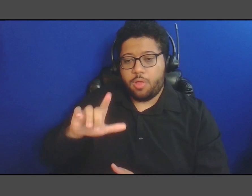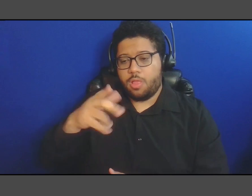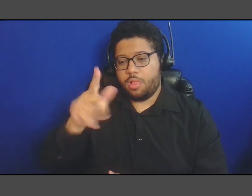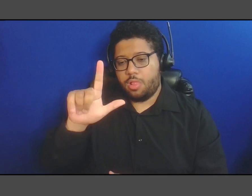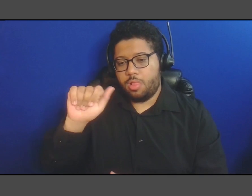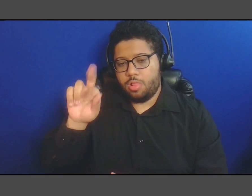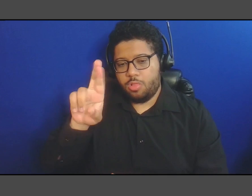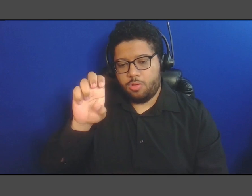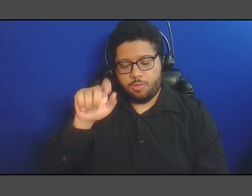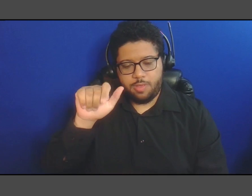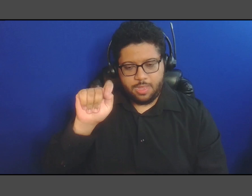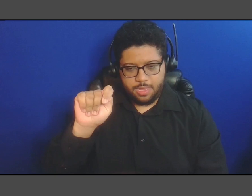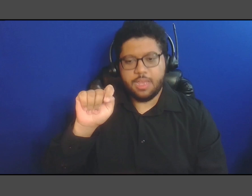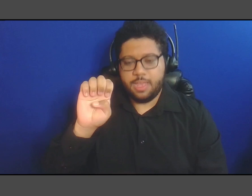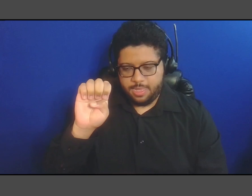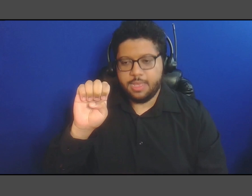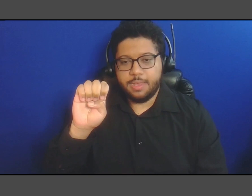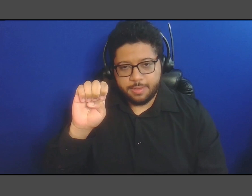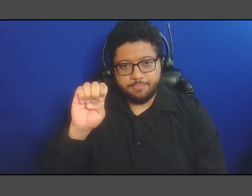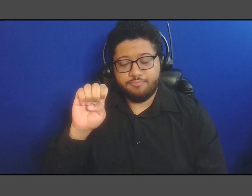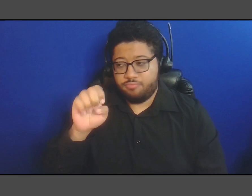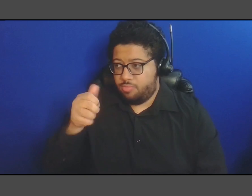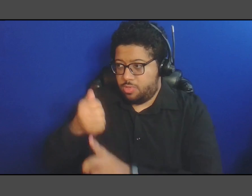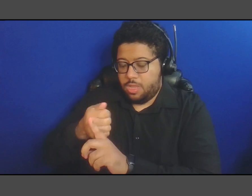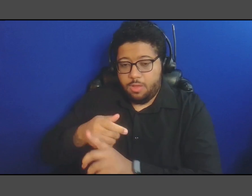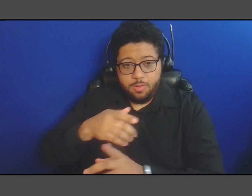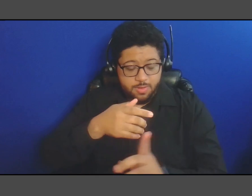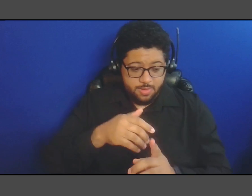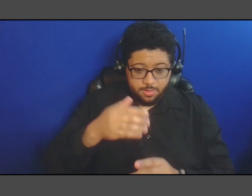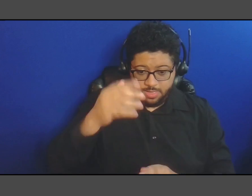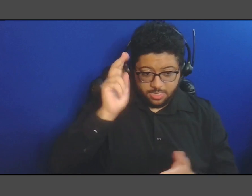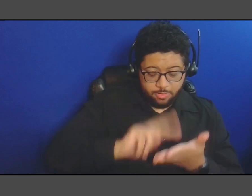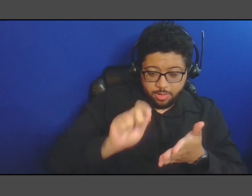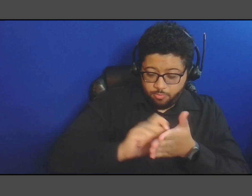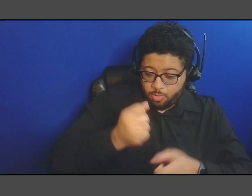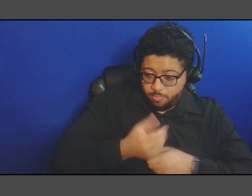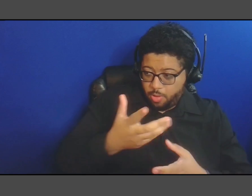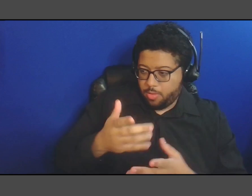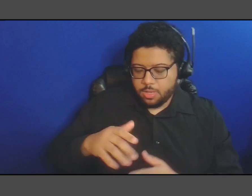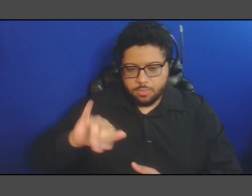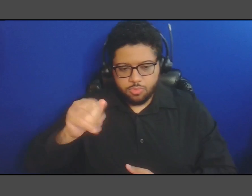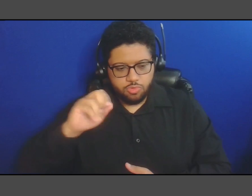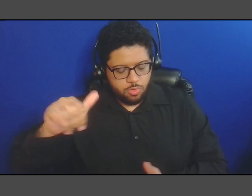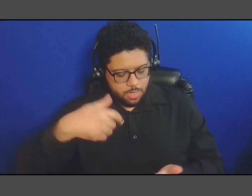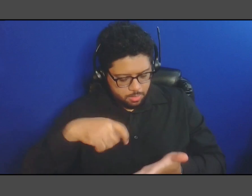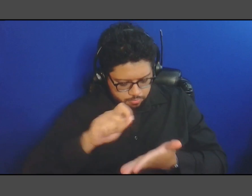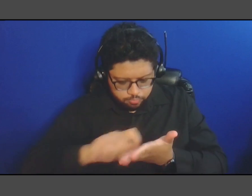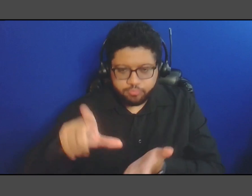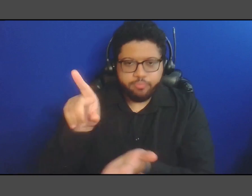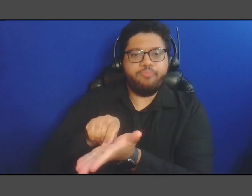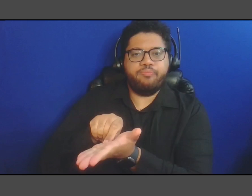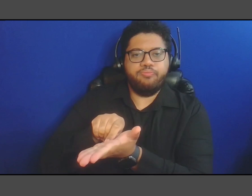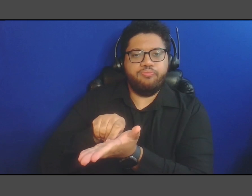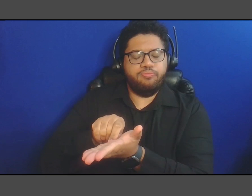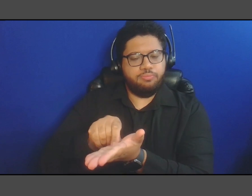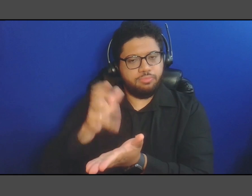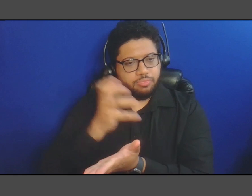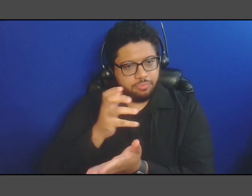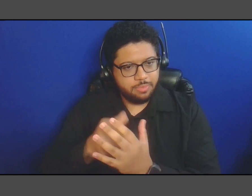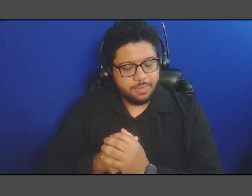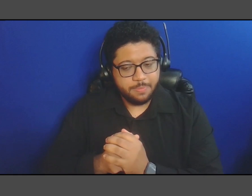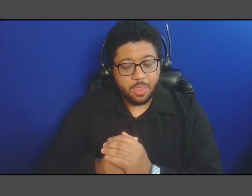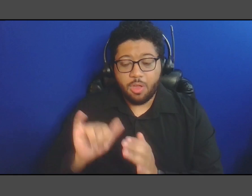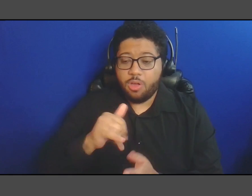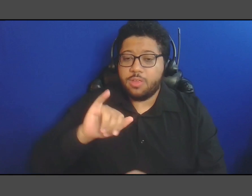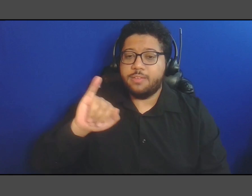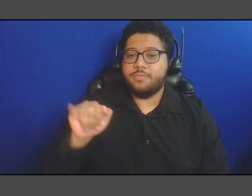as a tremendous inspiration. She then earned a JD in Indian law, also at UNM, and